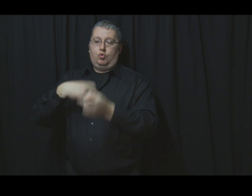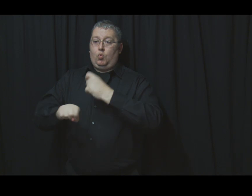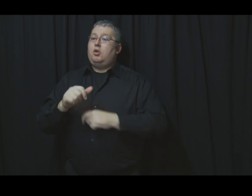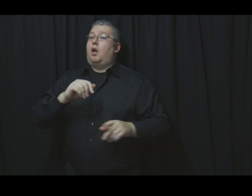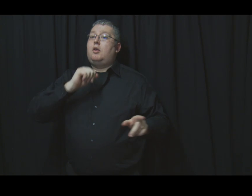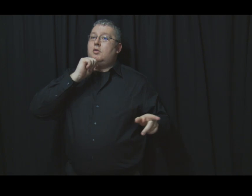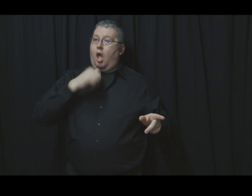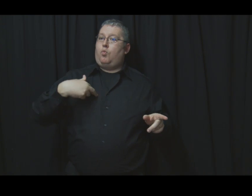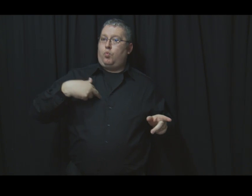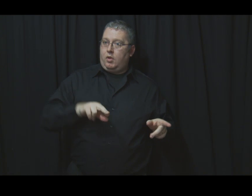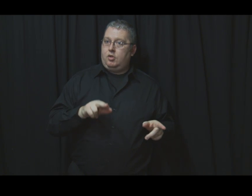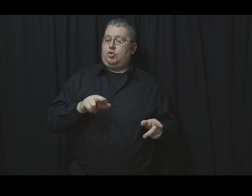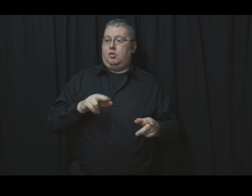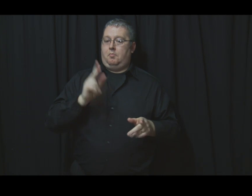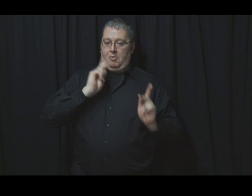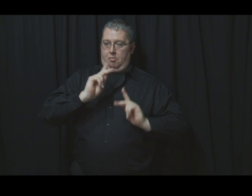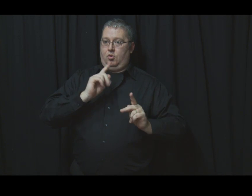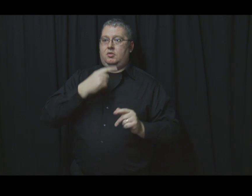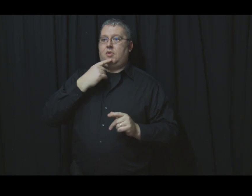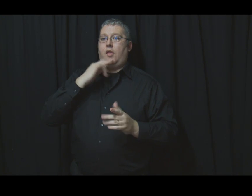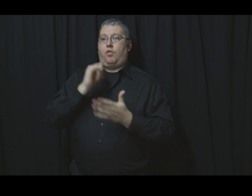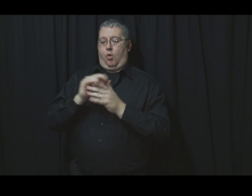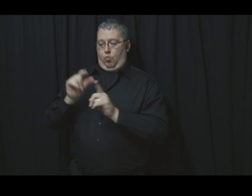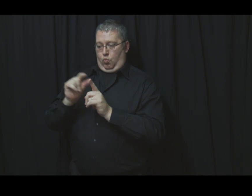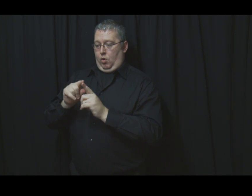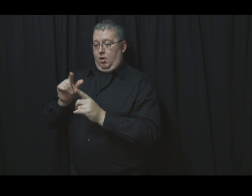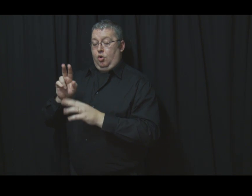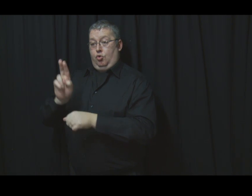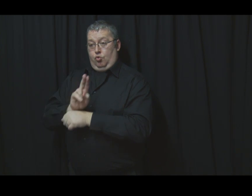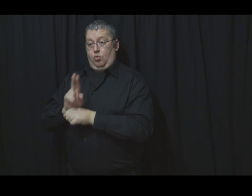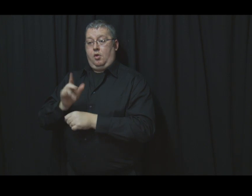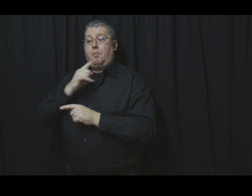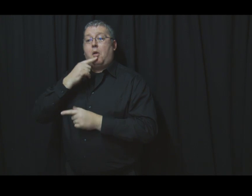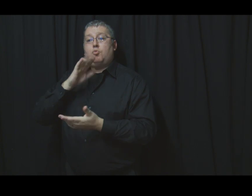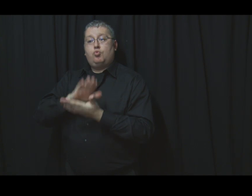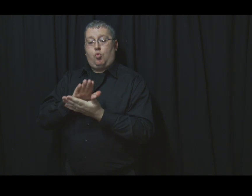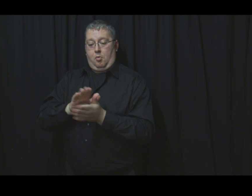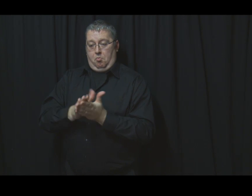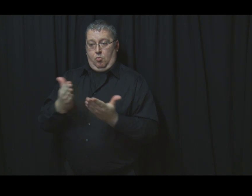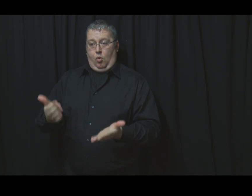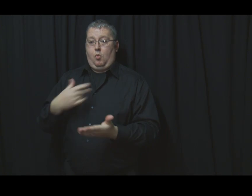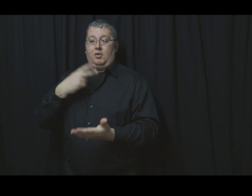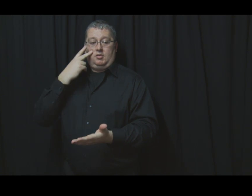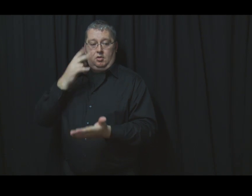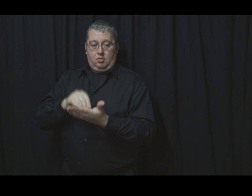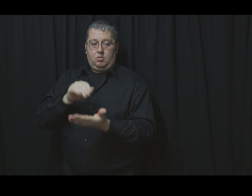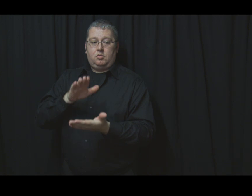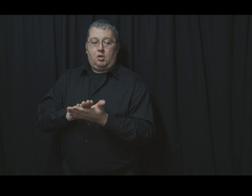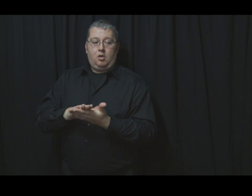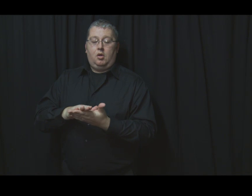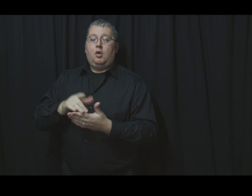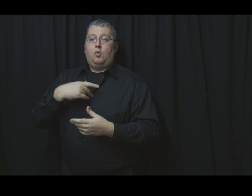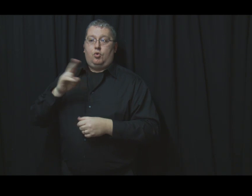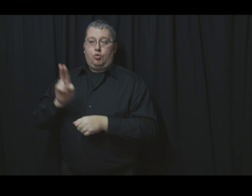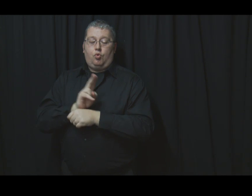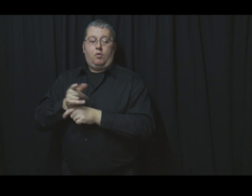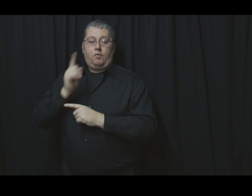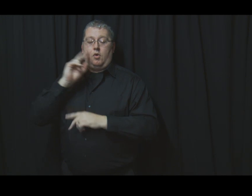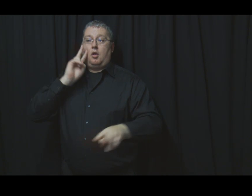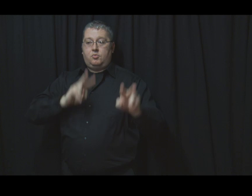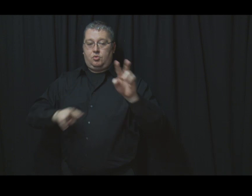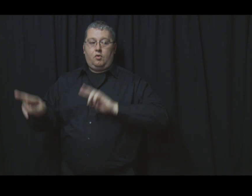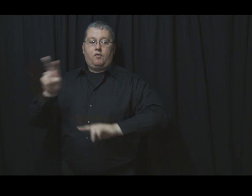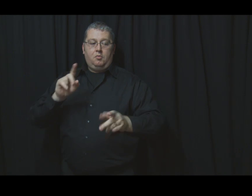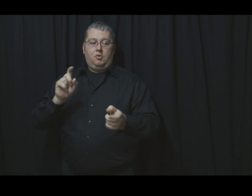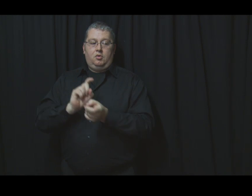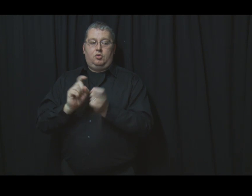word evolution is being used in public school textbooks, and we often see it in documentaries and so on. It's used for observable changes